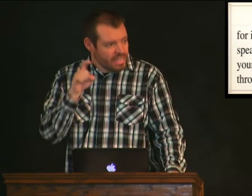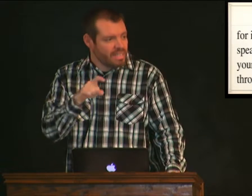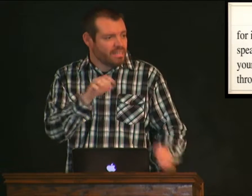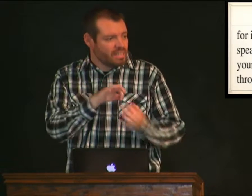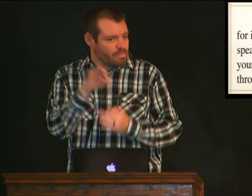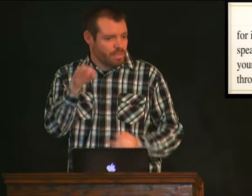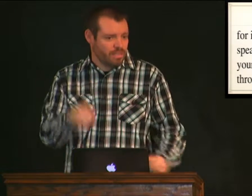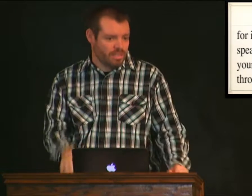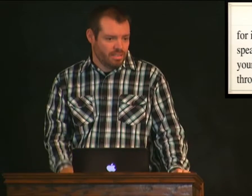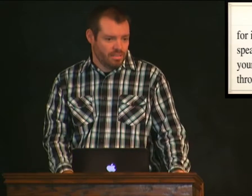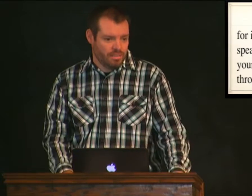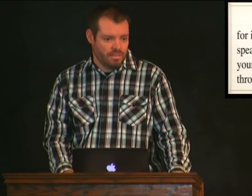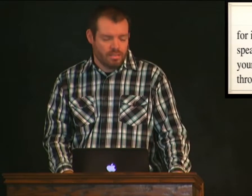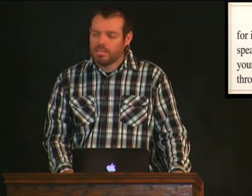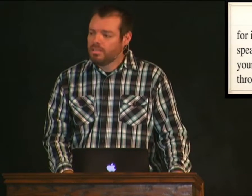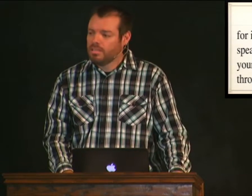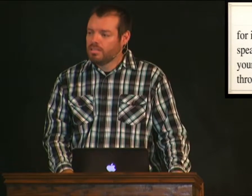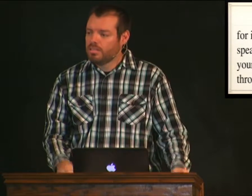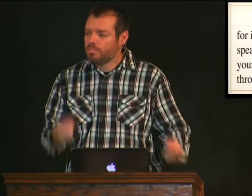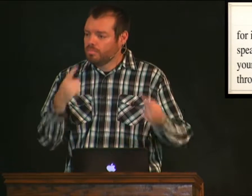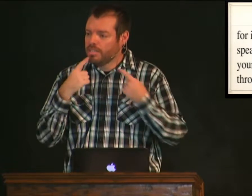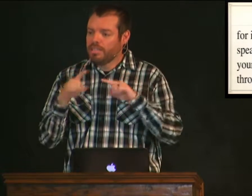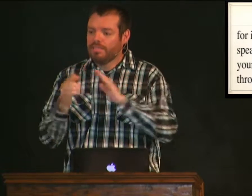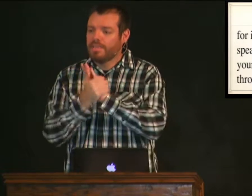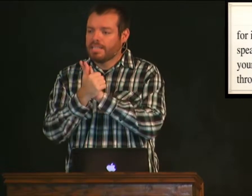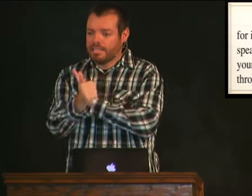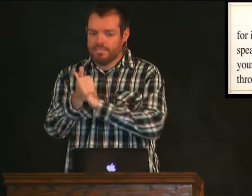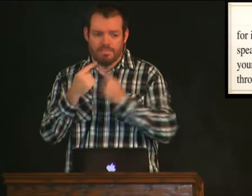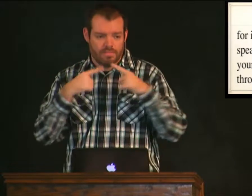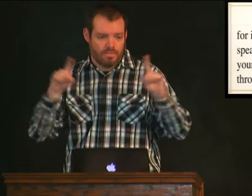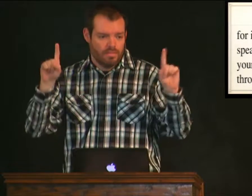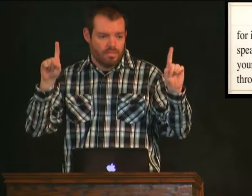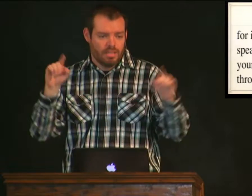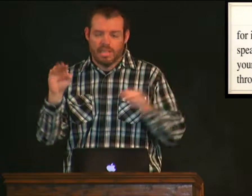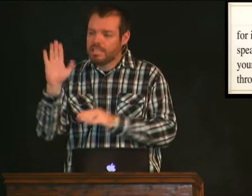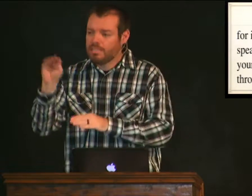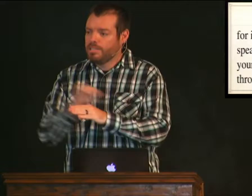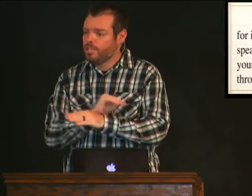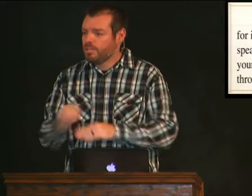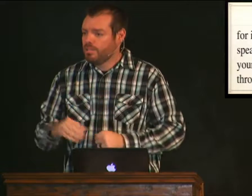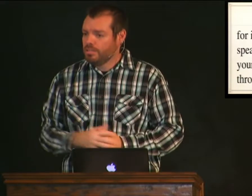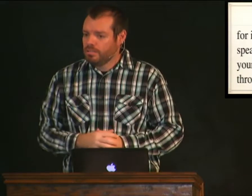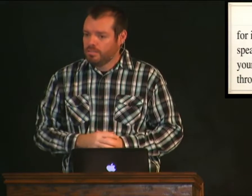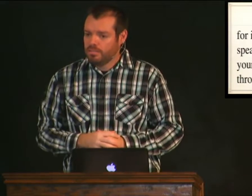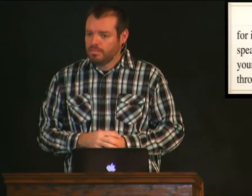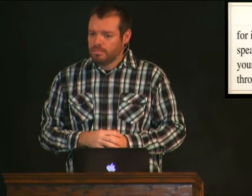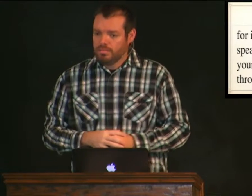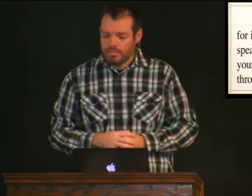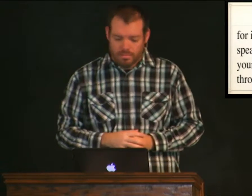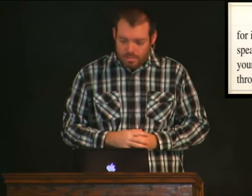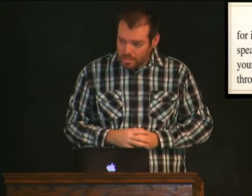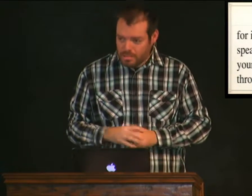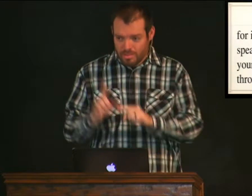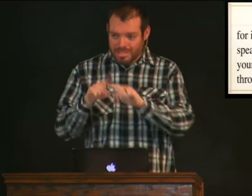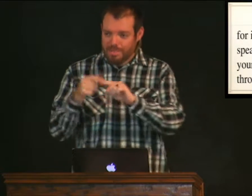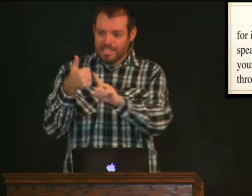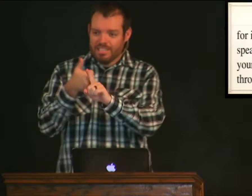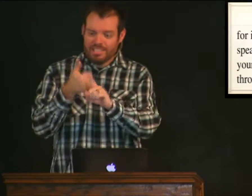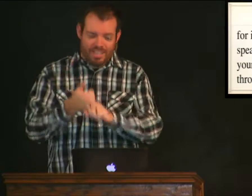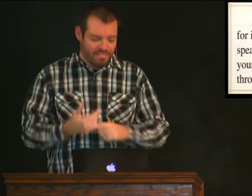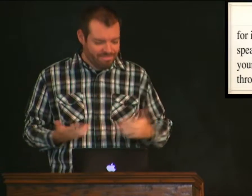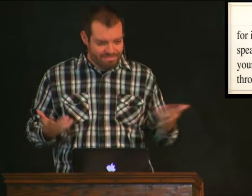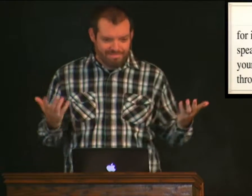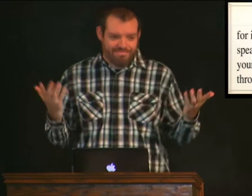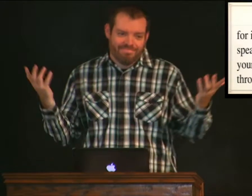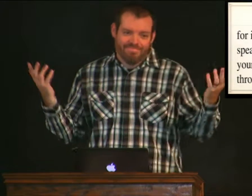But we need the Spirit to be effective in His ministry. If you depend